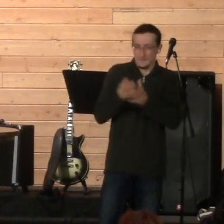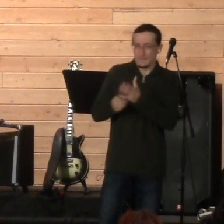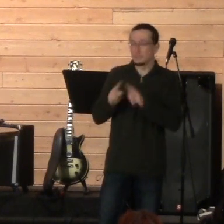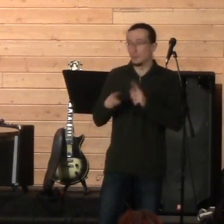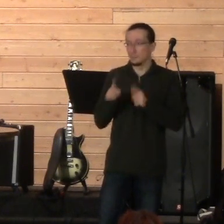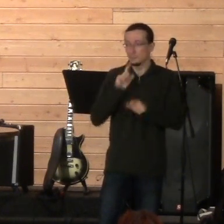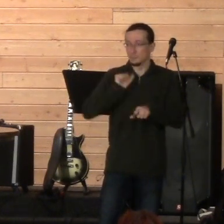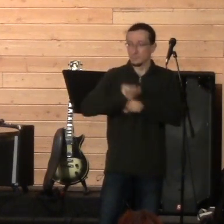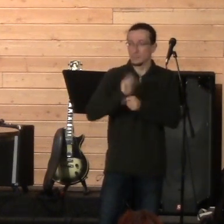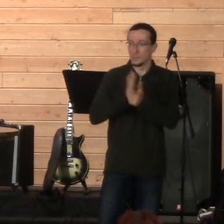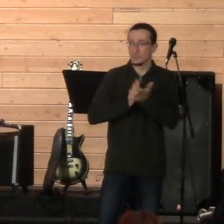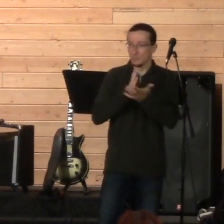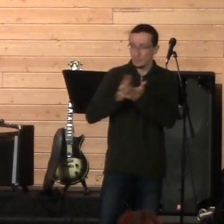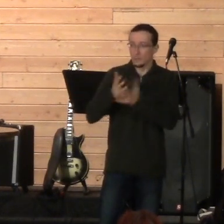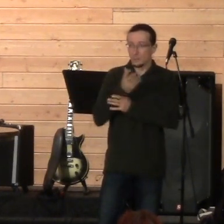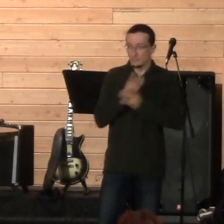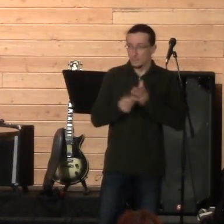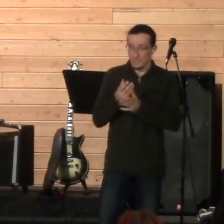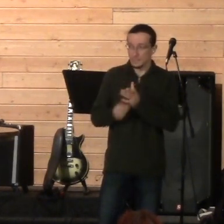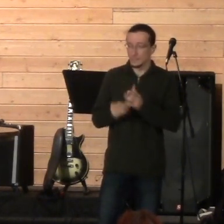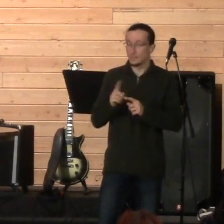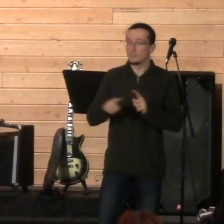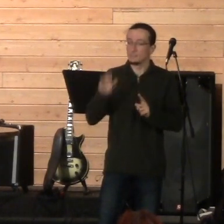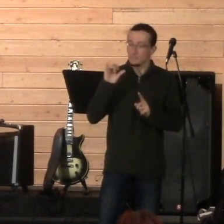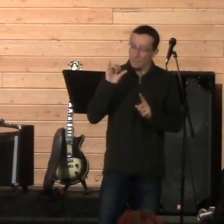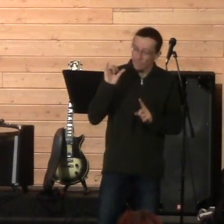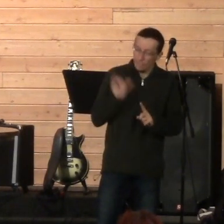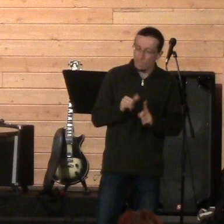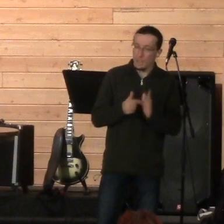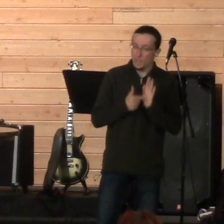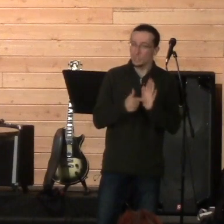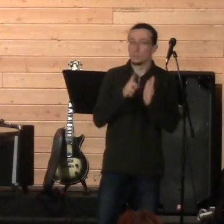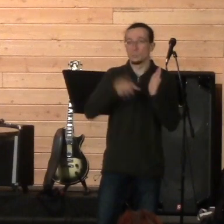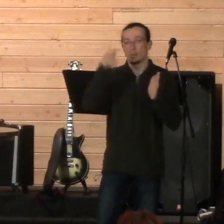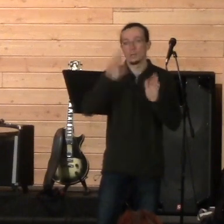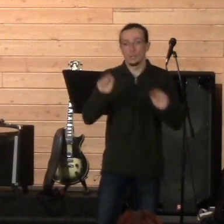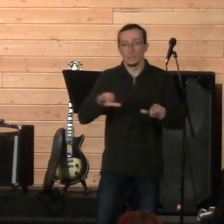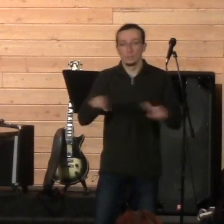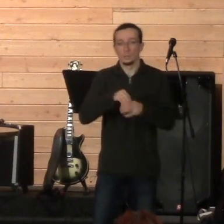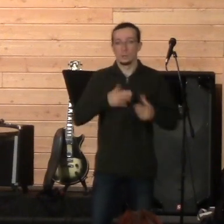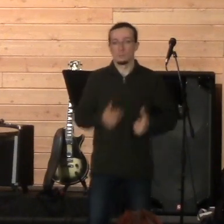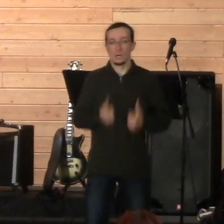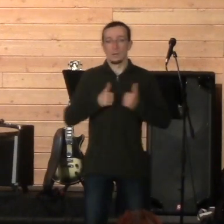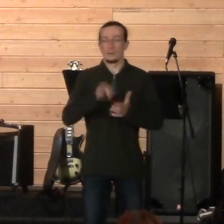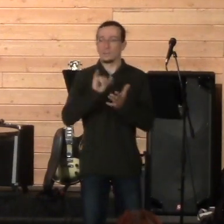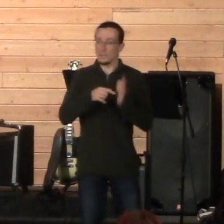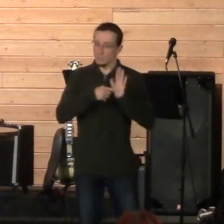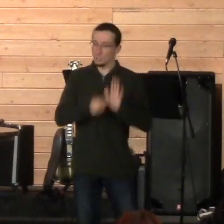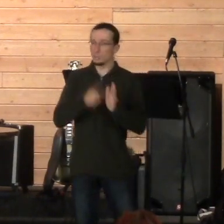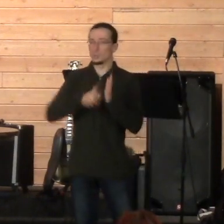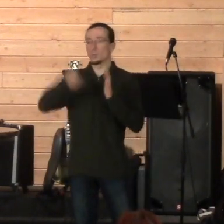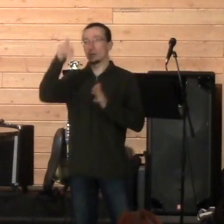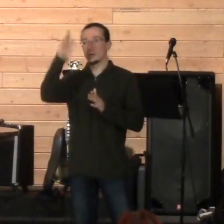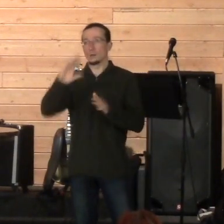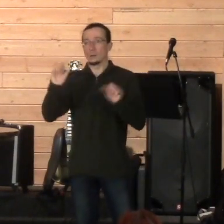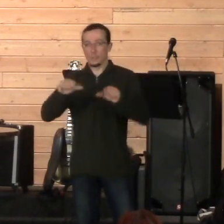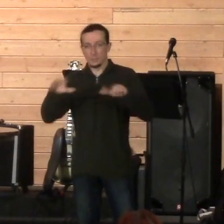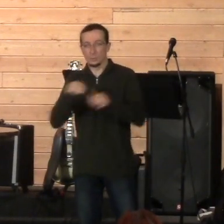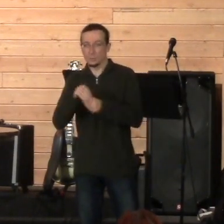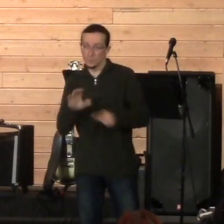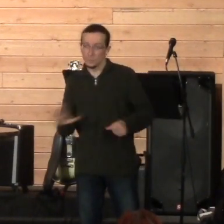pieces missing. But that is a testament to what God can do in my life. That's a testament to what God can do in your life.